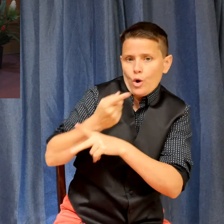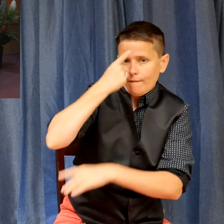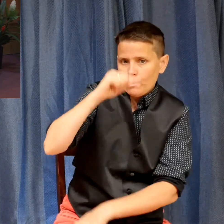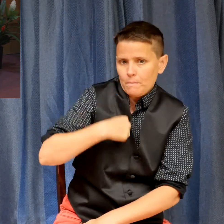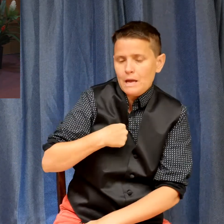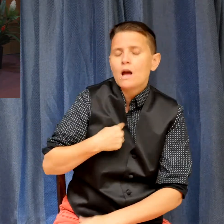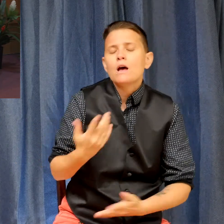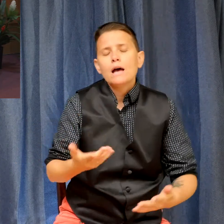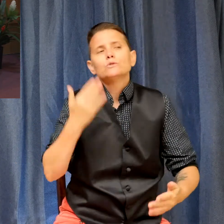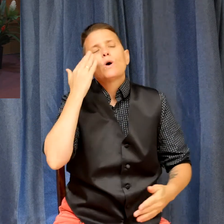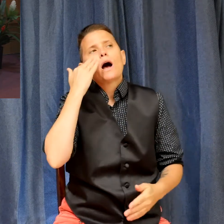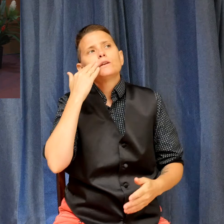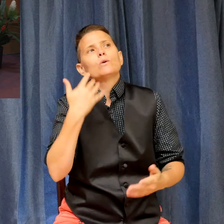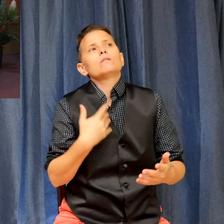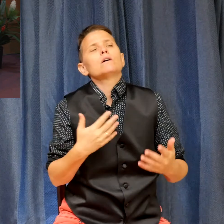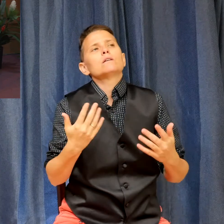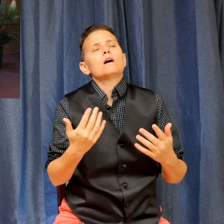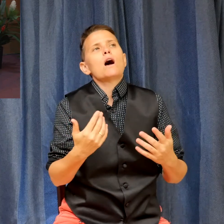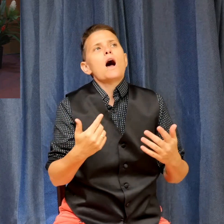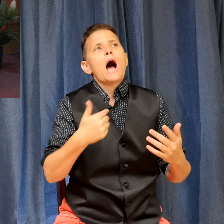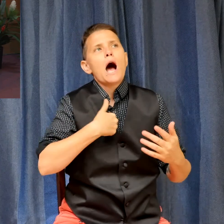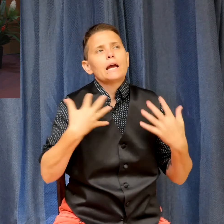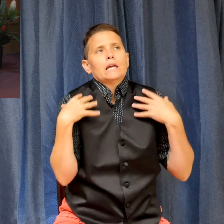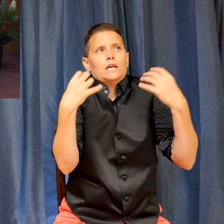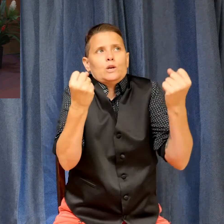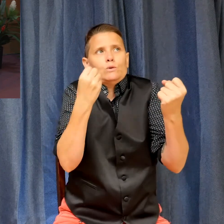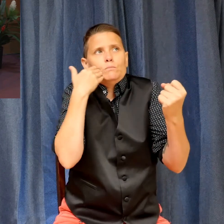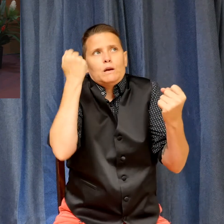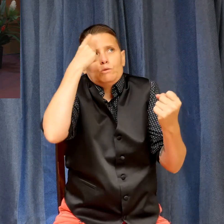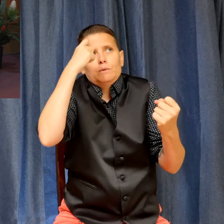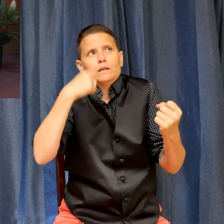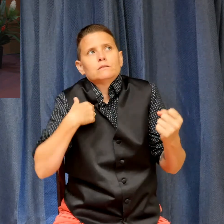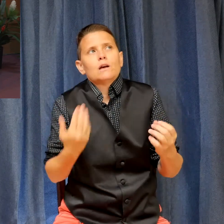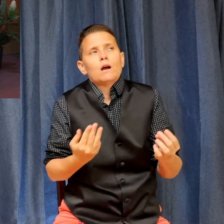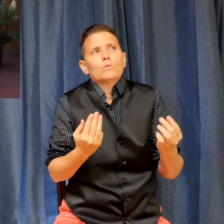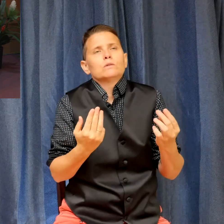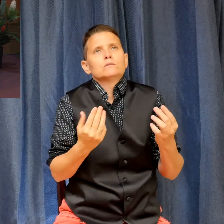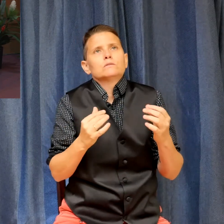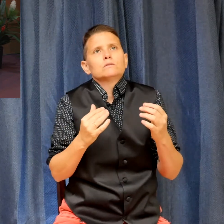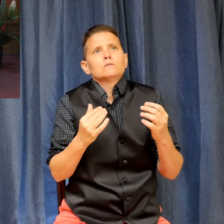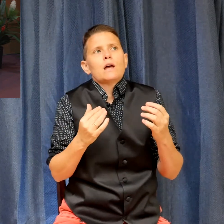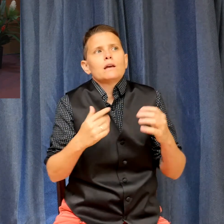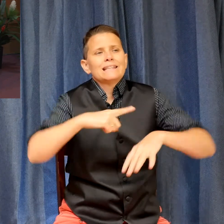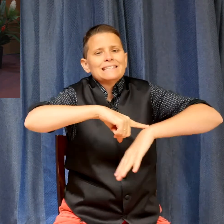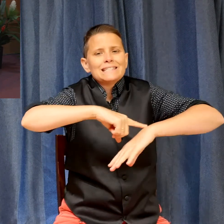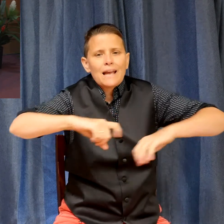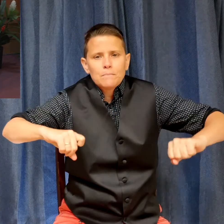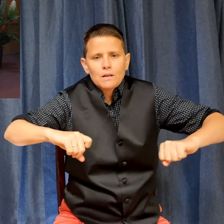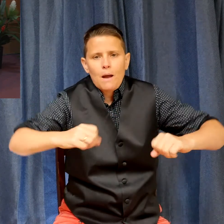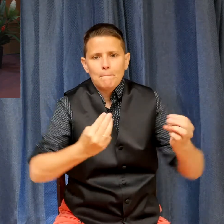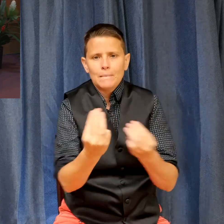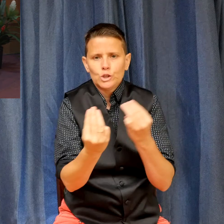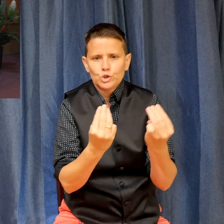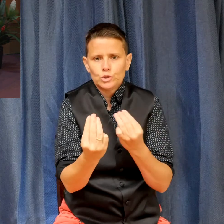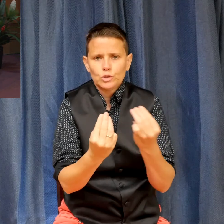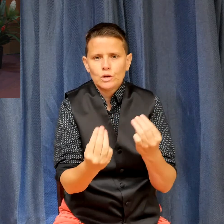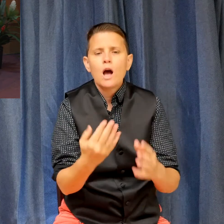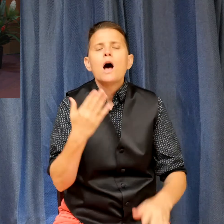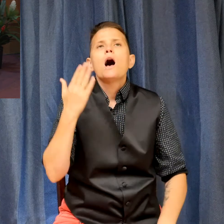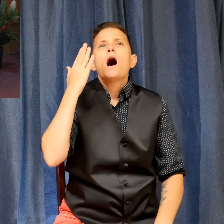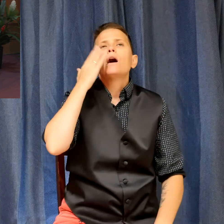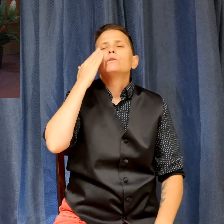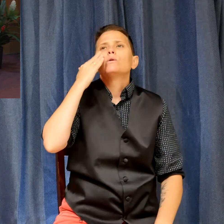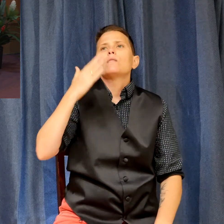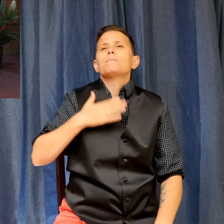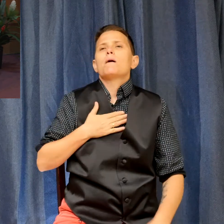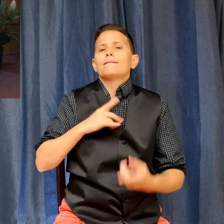being that. I have a good colleague friend who is going through a second bout with colon cancer right now, and what